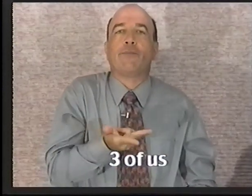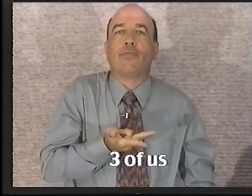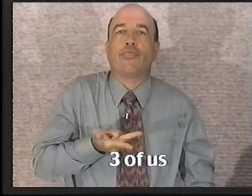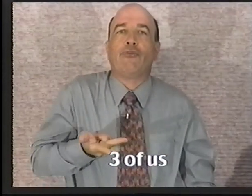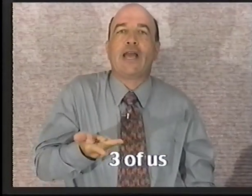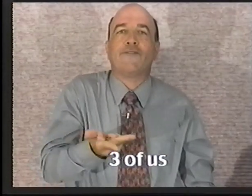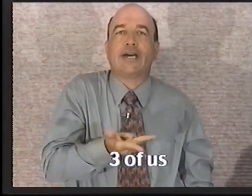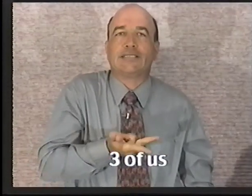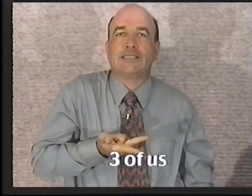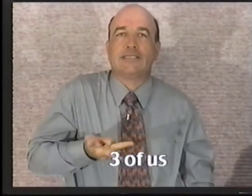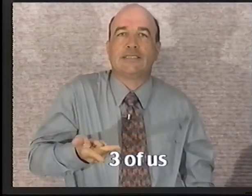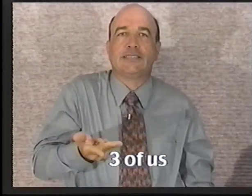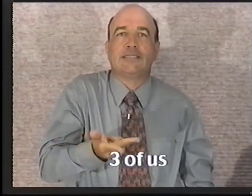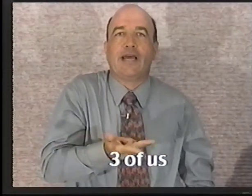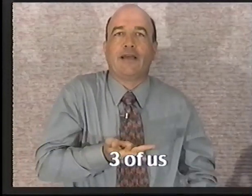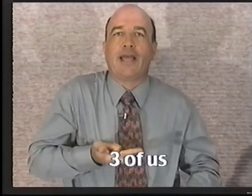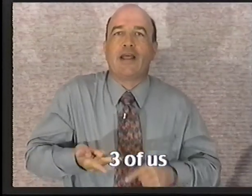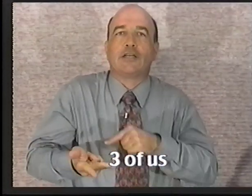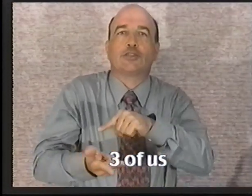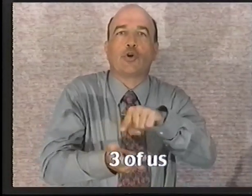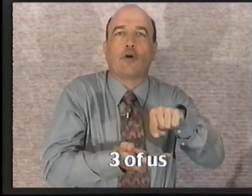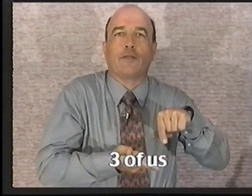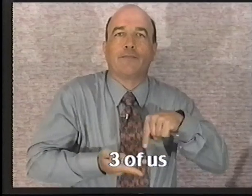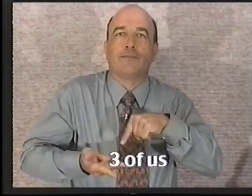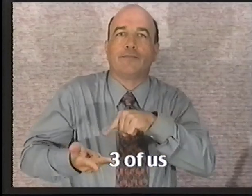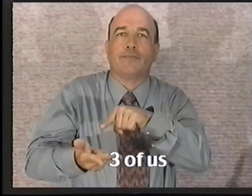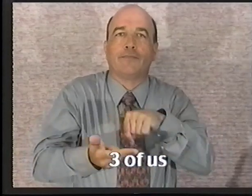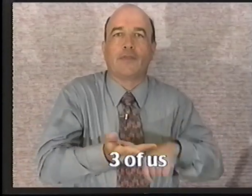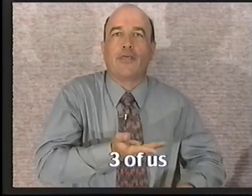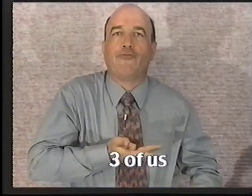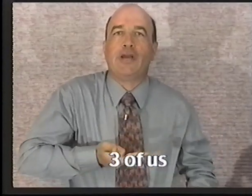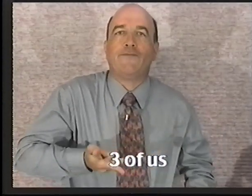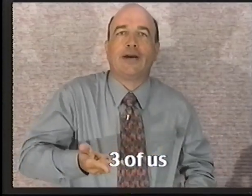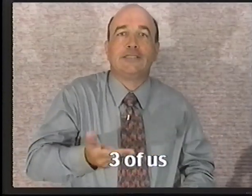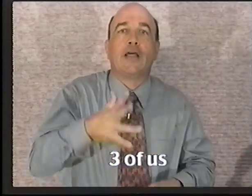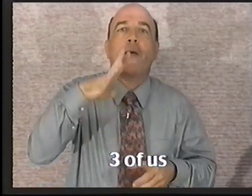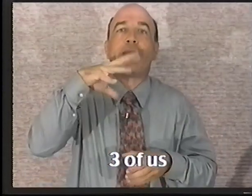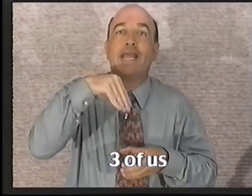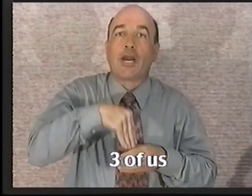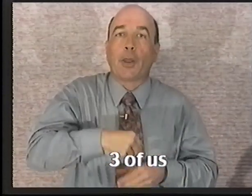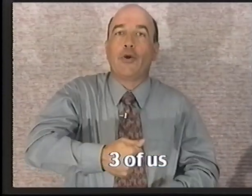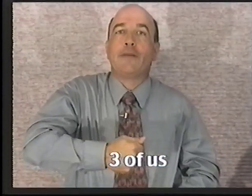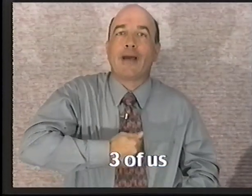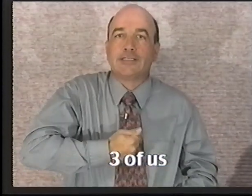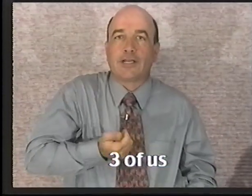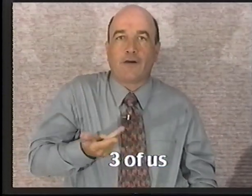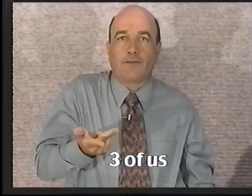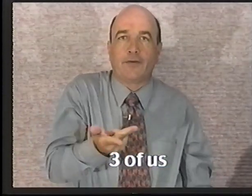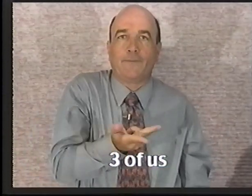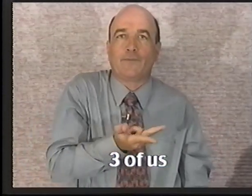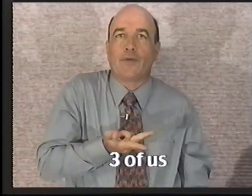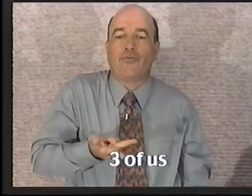3 of us in a circle. 3 of us, that means including myself, the 3 of